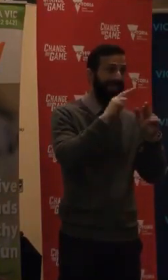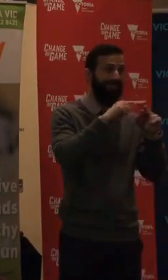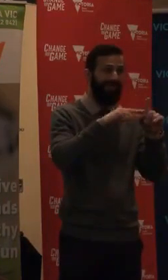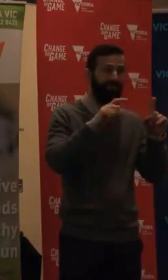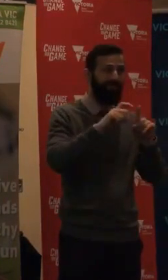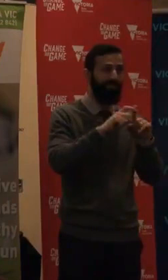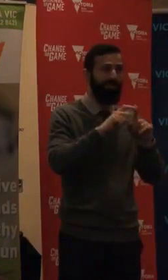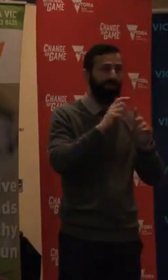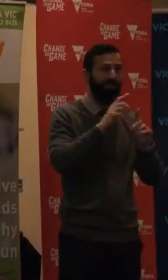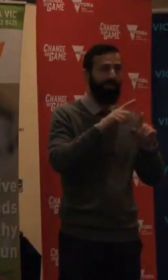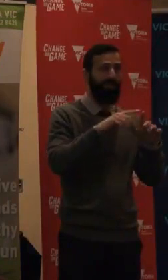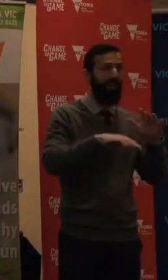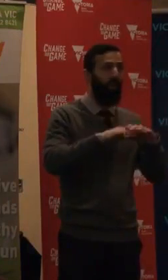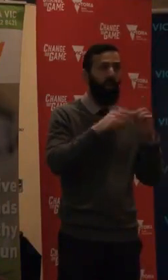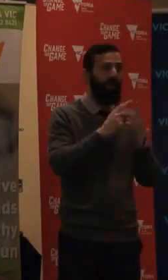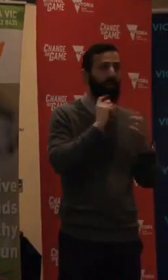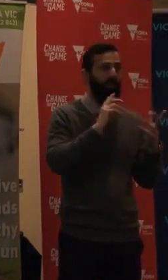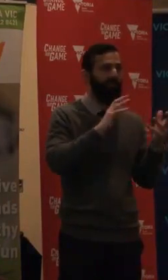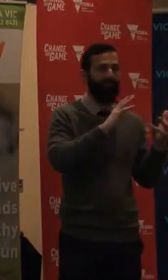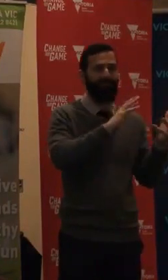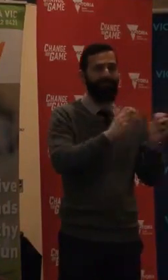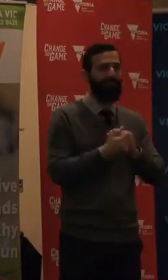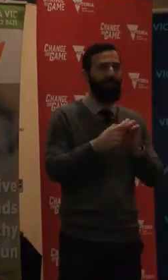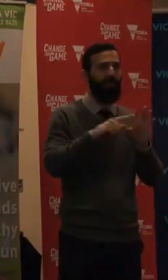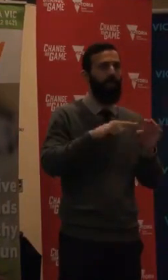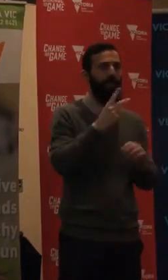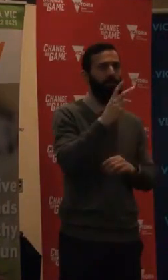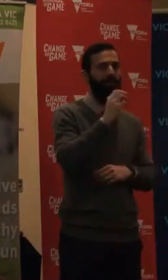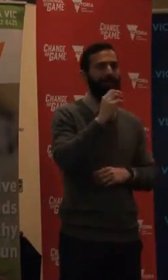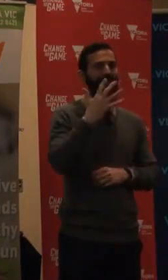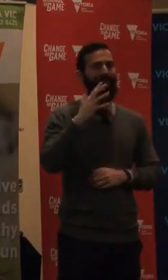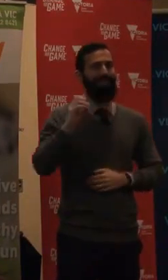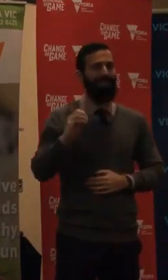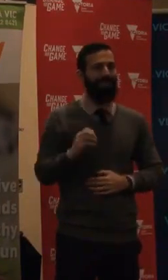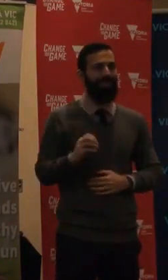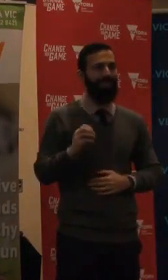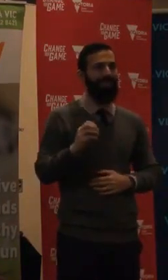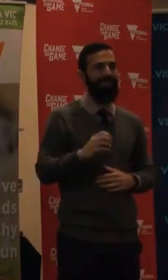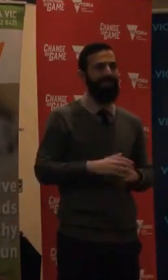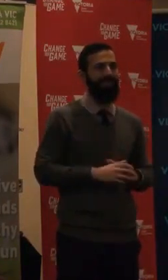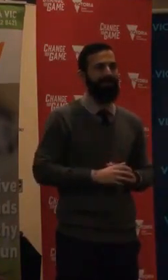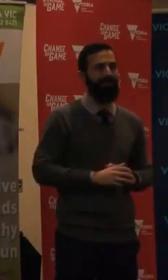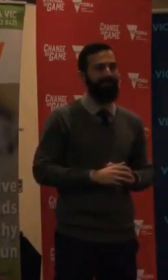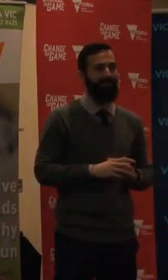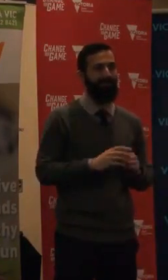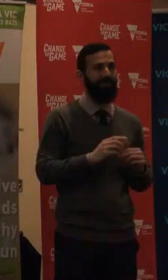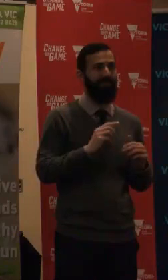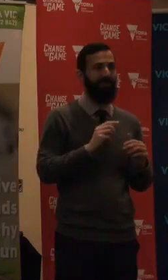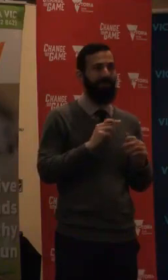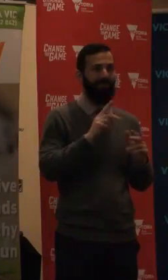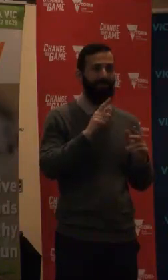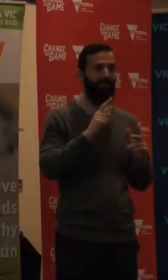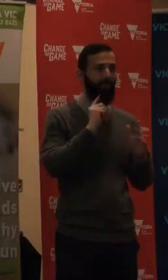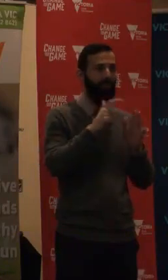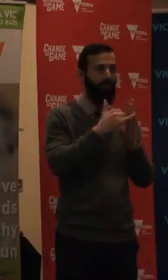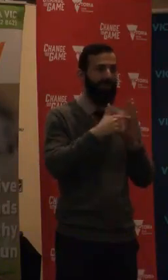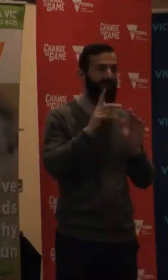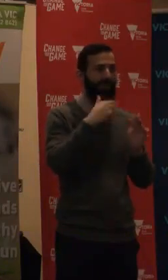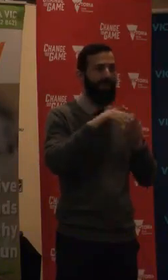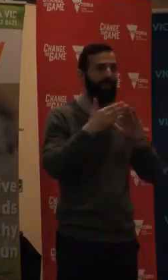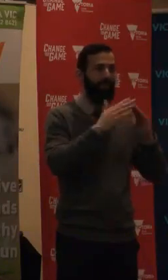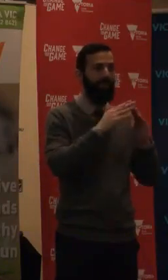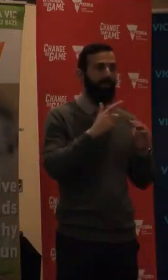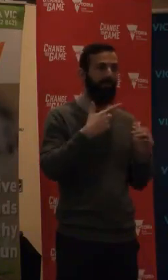essentially the whole thing was going to go bust by 2050 to the cost of everyone in the community, in the context of Australia having